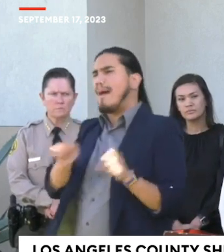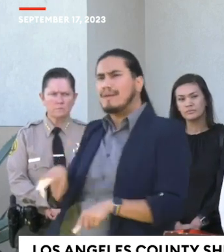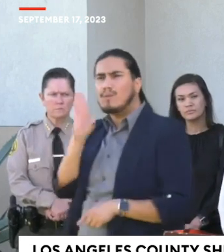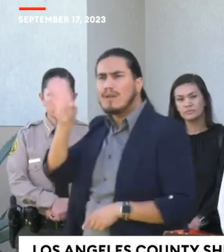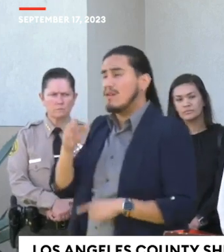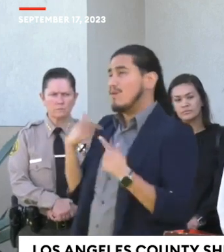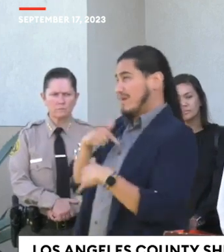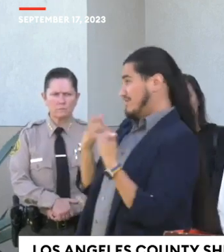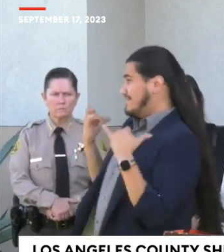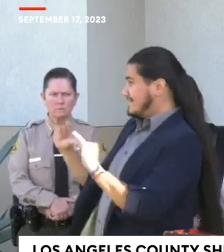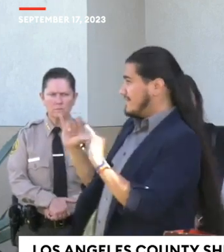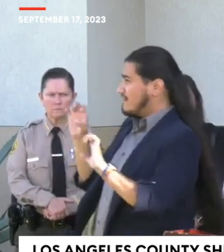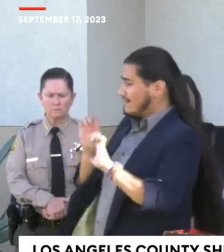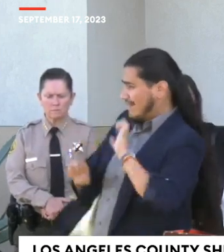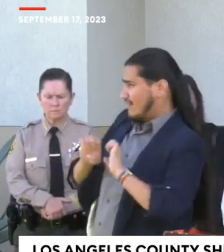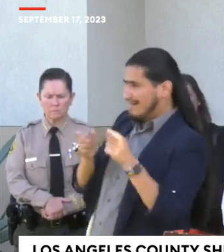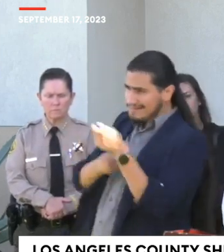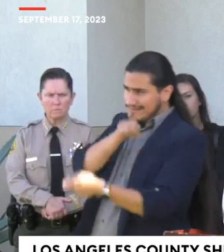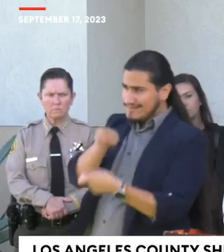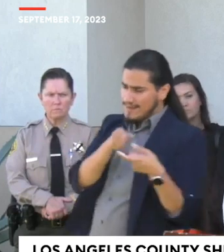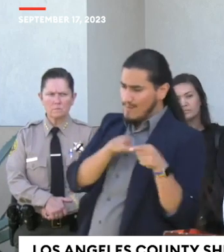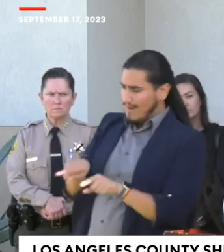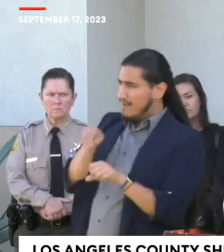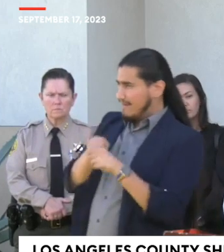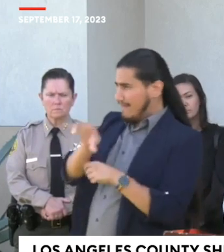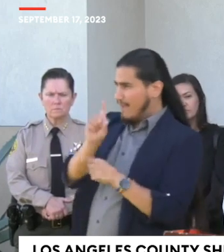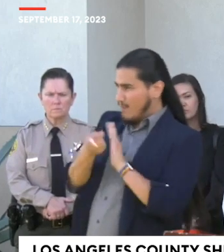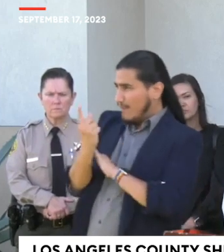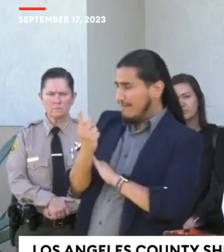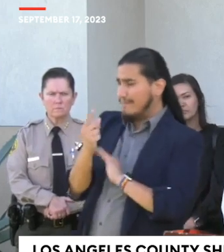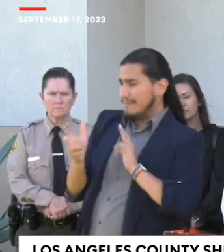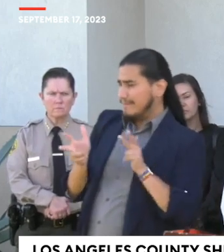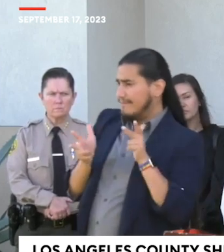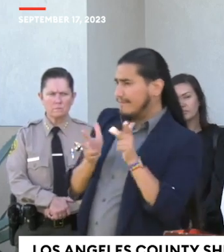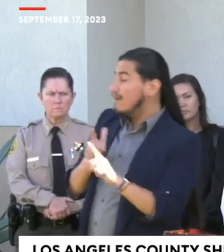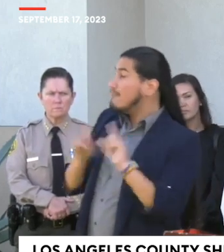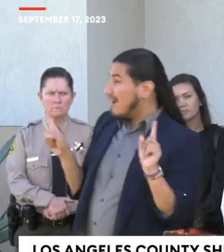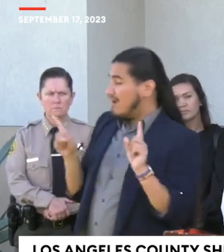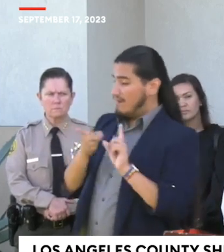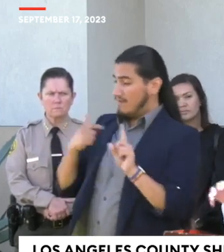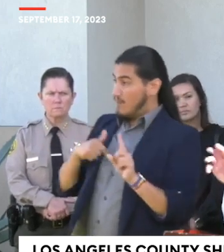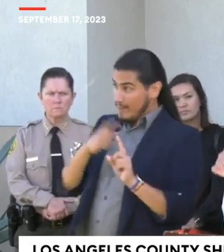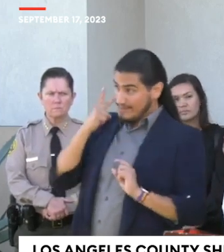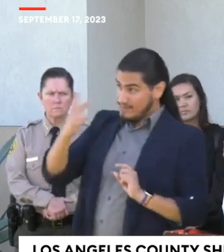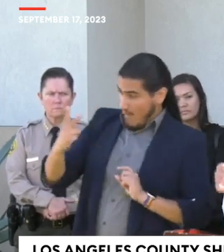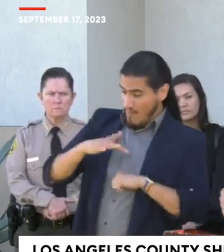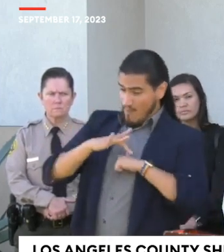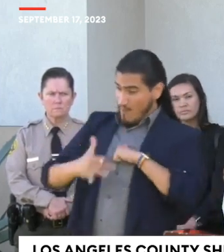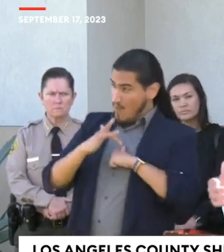We are still looking and evaluating exactly what happened, but based on the